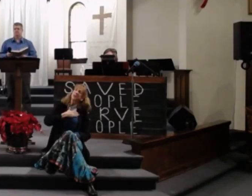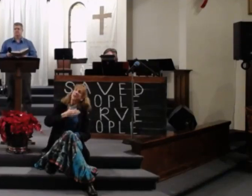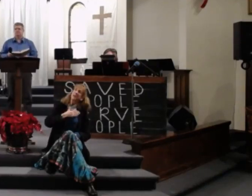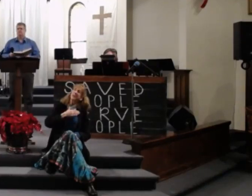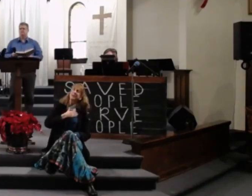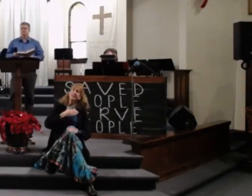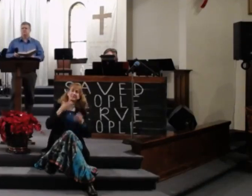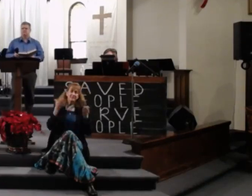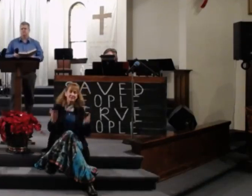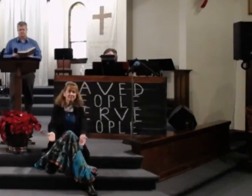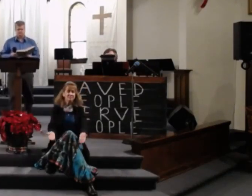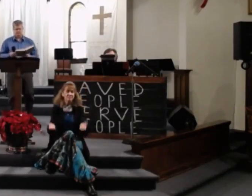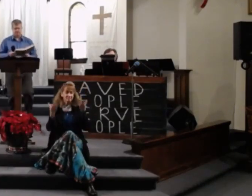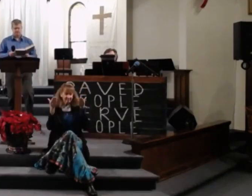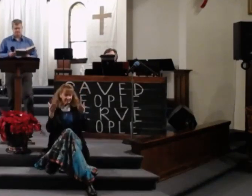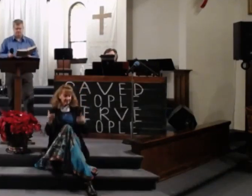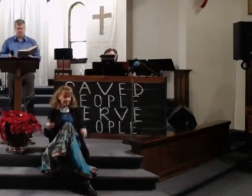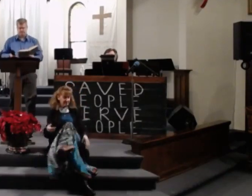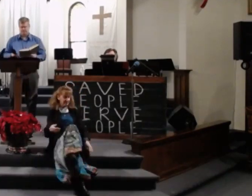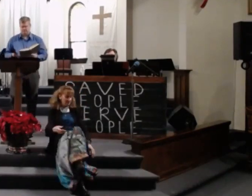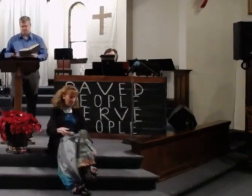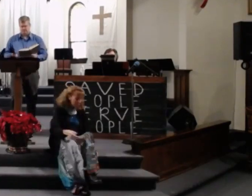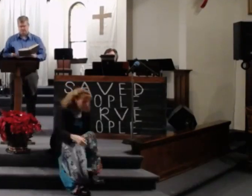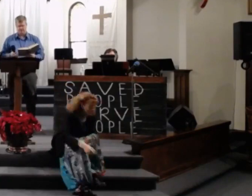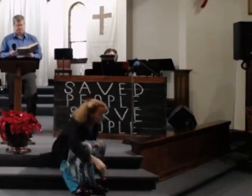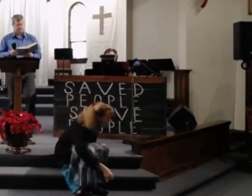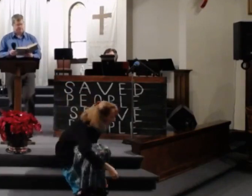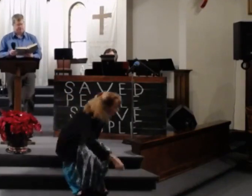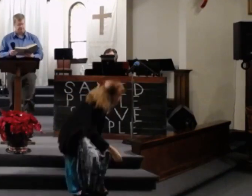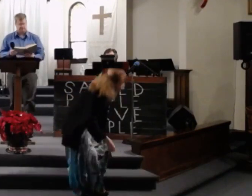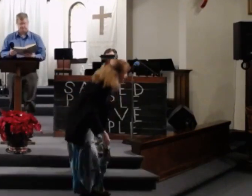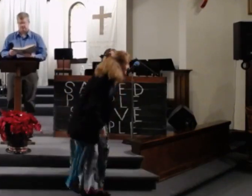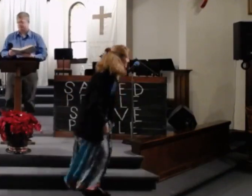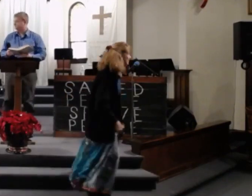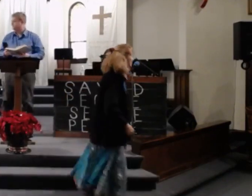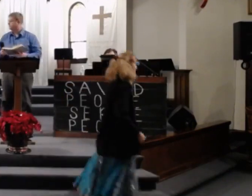you stand and let's sing, "I Am Thine"?